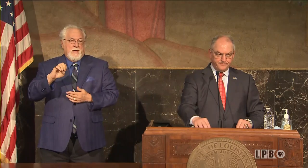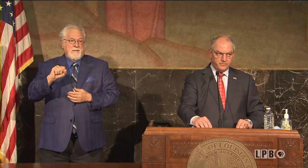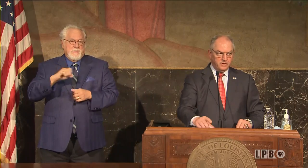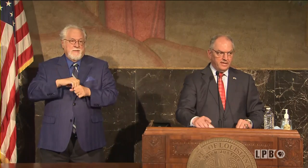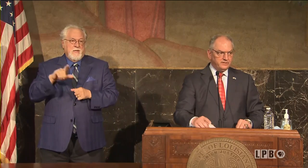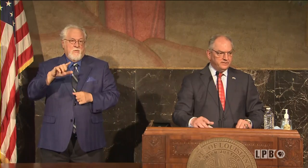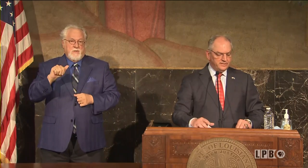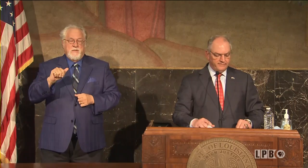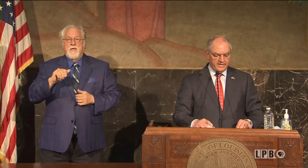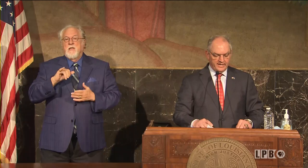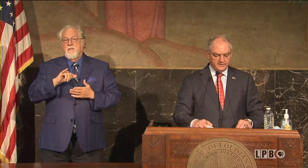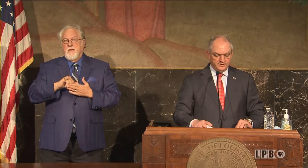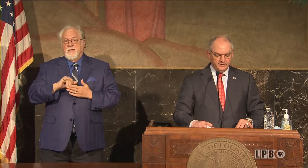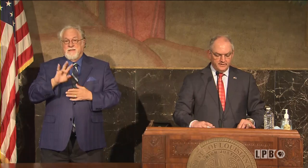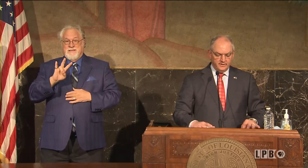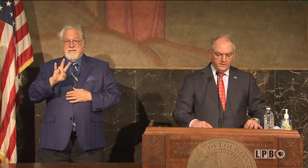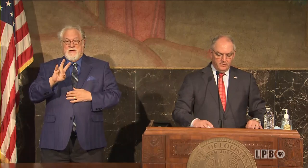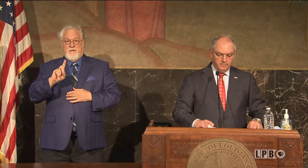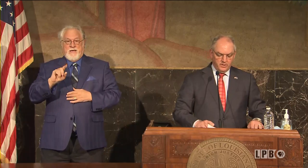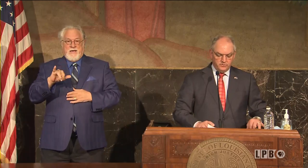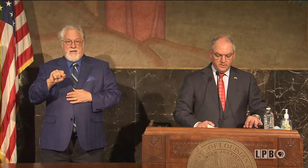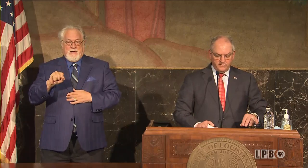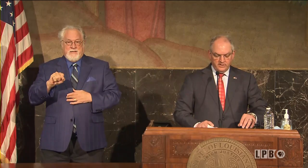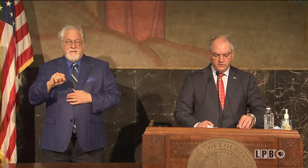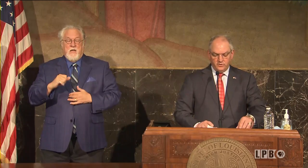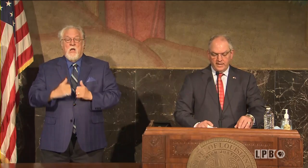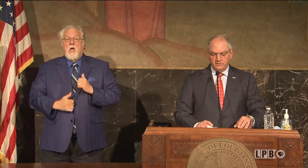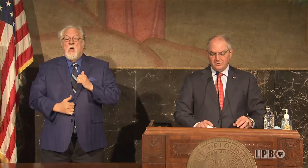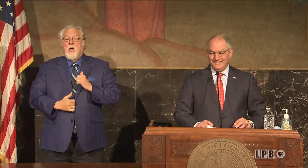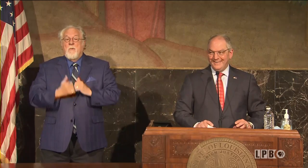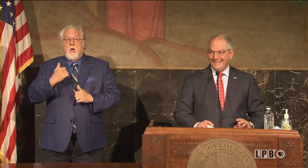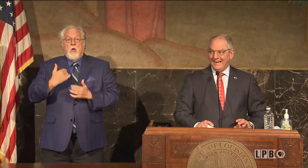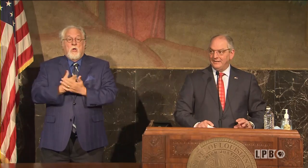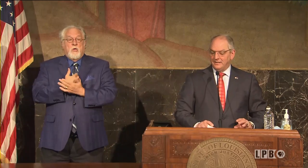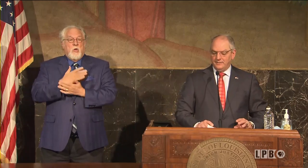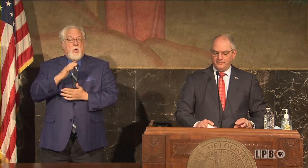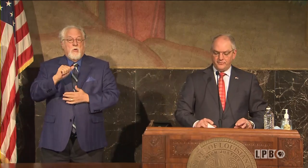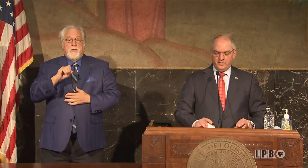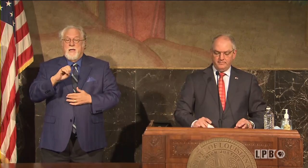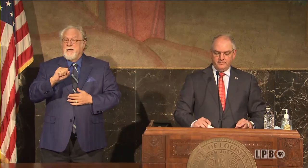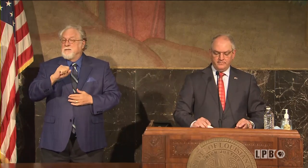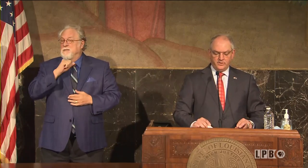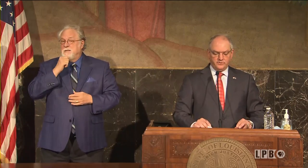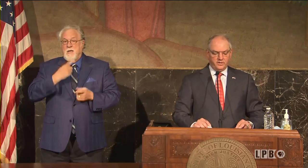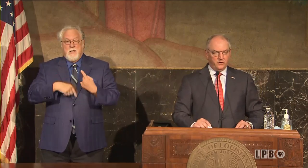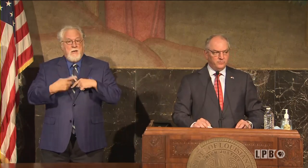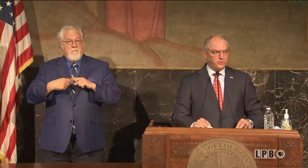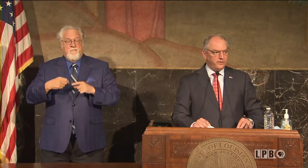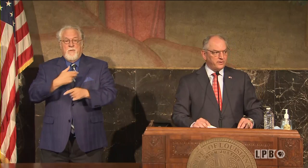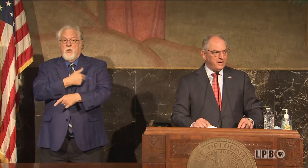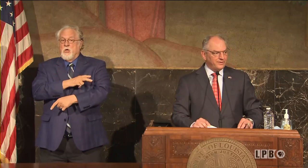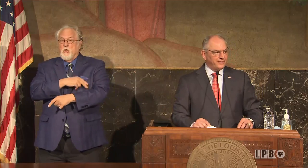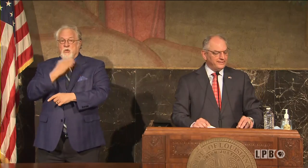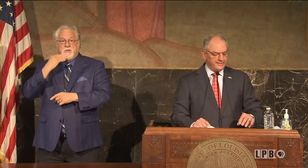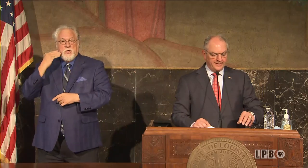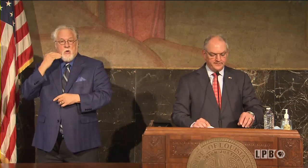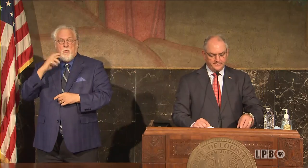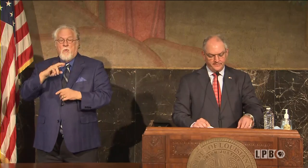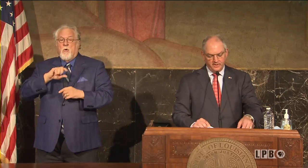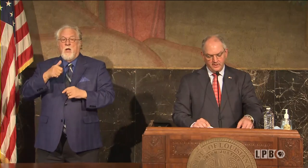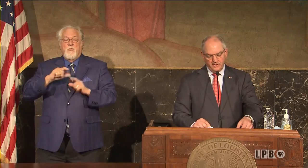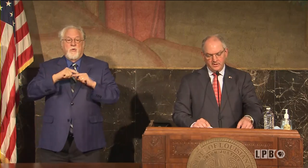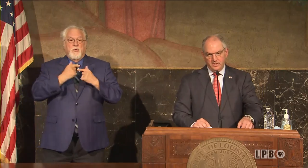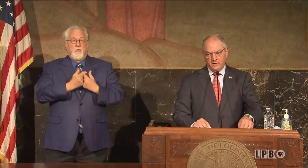state. That's in 7 days. Most of these new cases did not come from nursing homes or other congregate